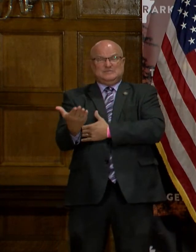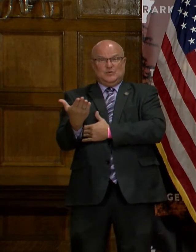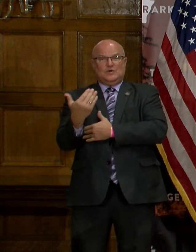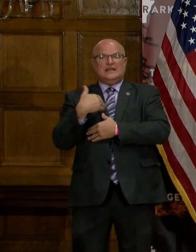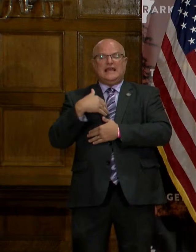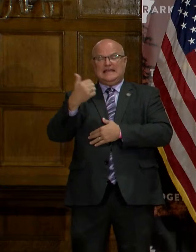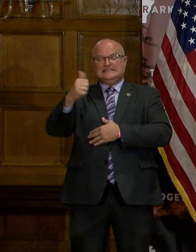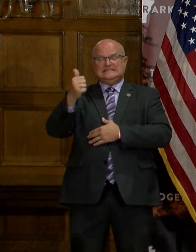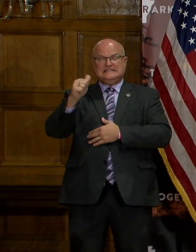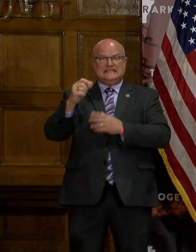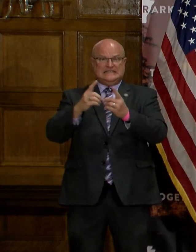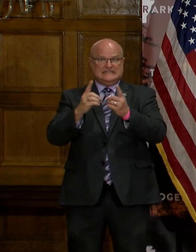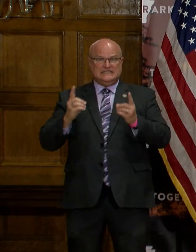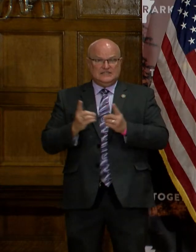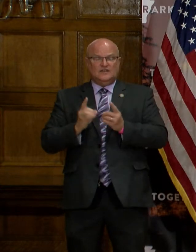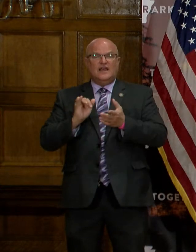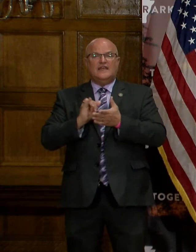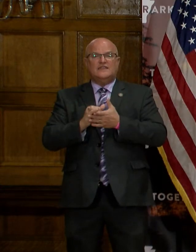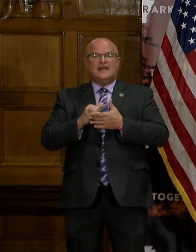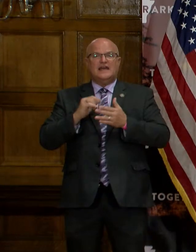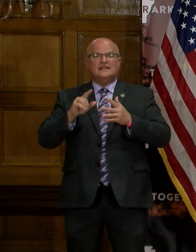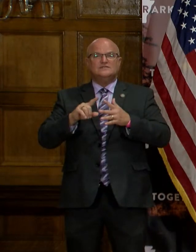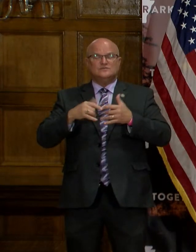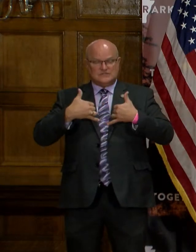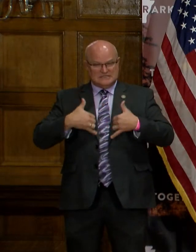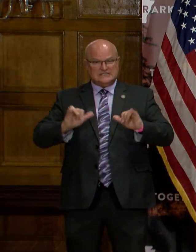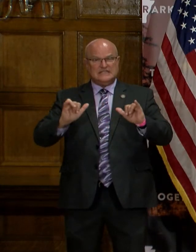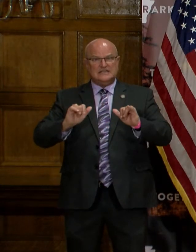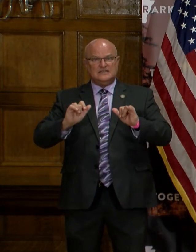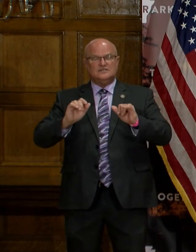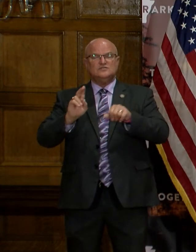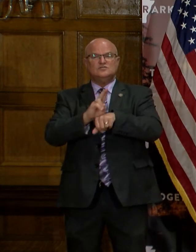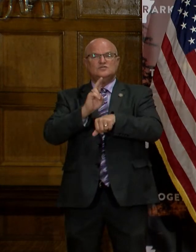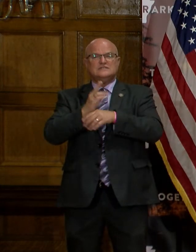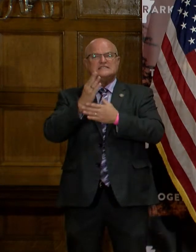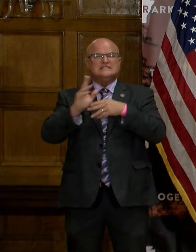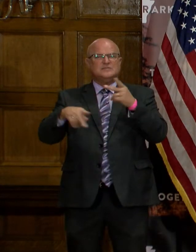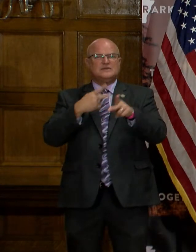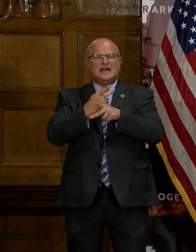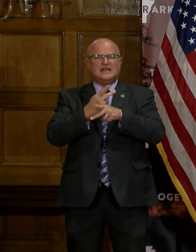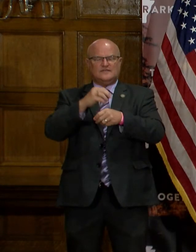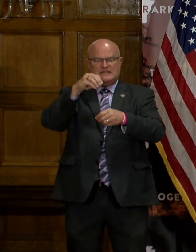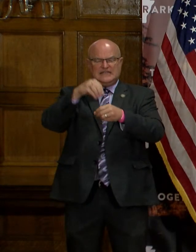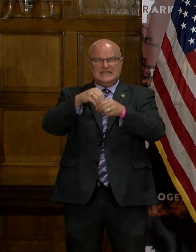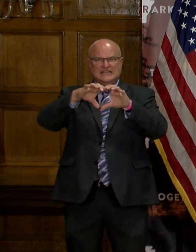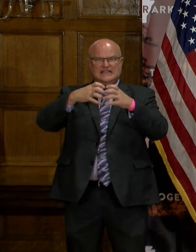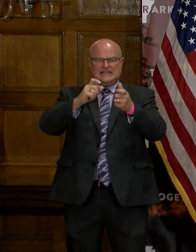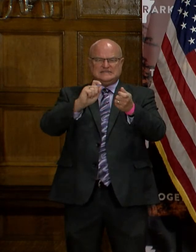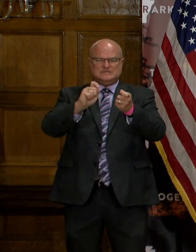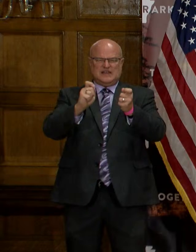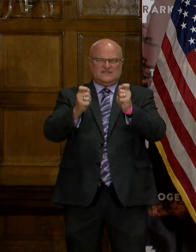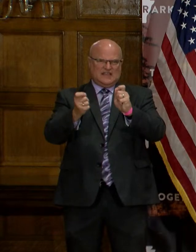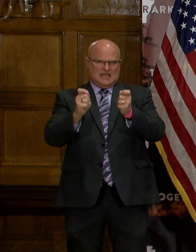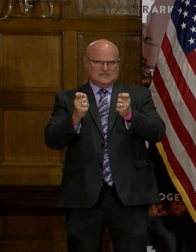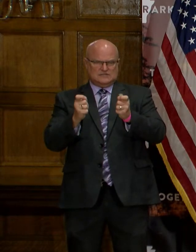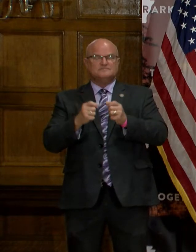we had 10 districts that were still implementing some type of on-site modification. There is